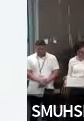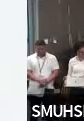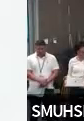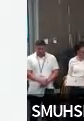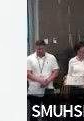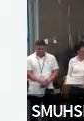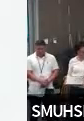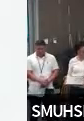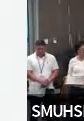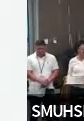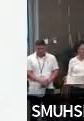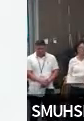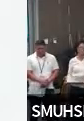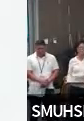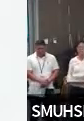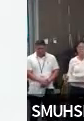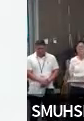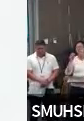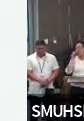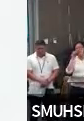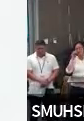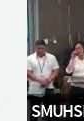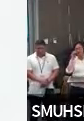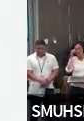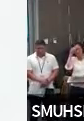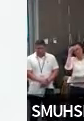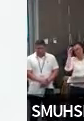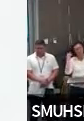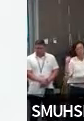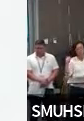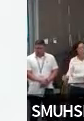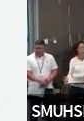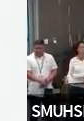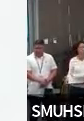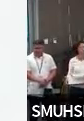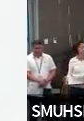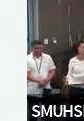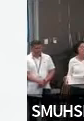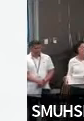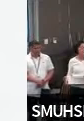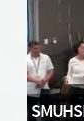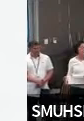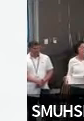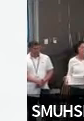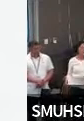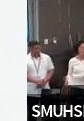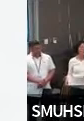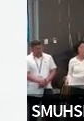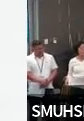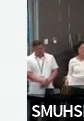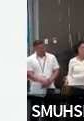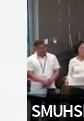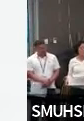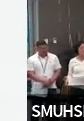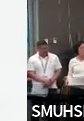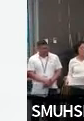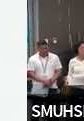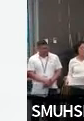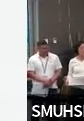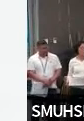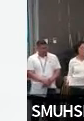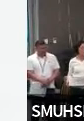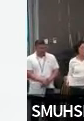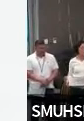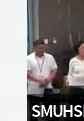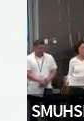the bigger picture of what our student is experiencing. I, actively attending attendance meetings. I work collaboratively with our dean. I